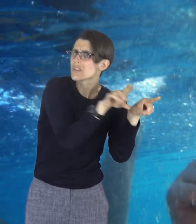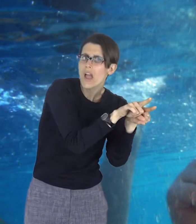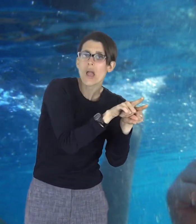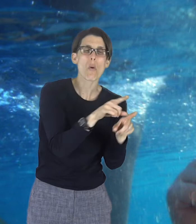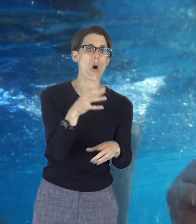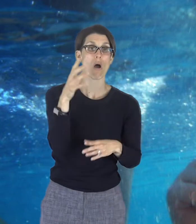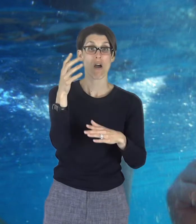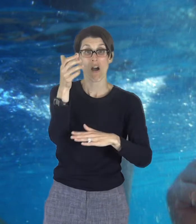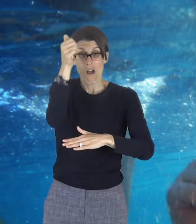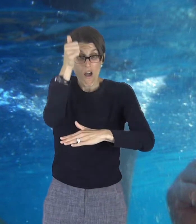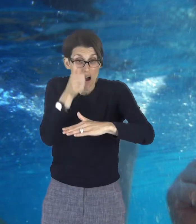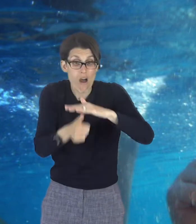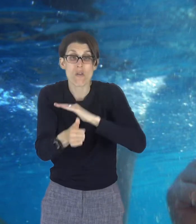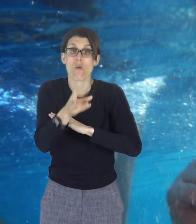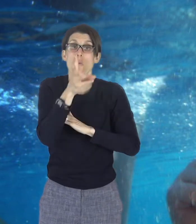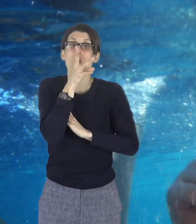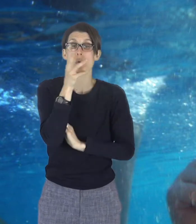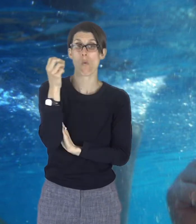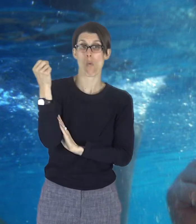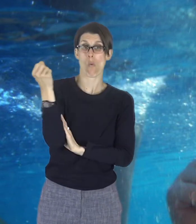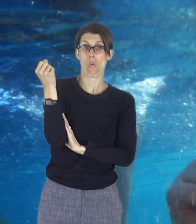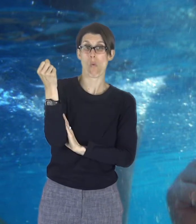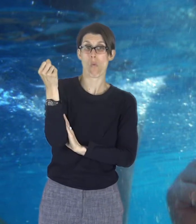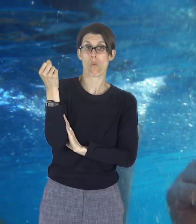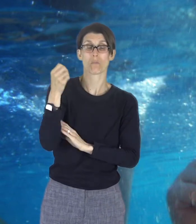their breath when they go underwater.